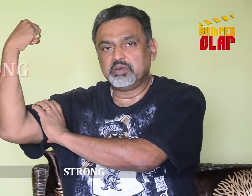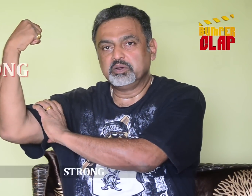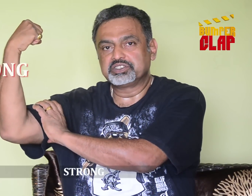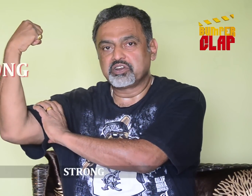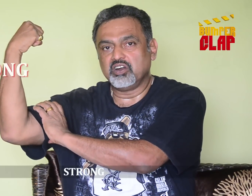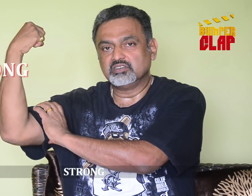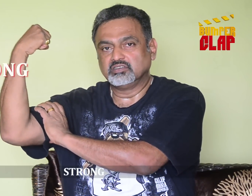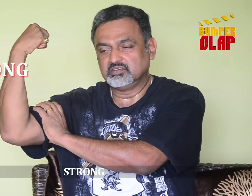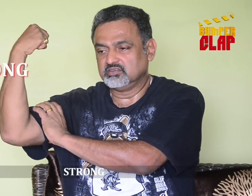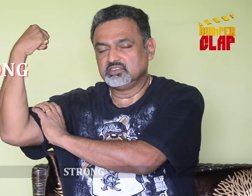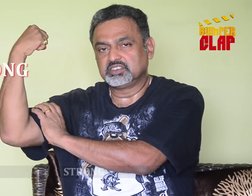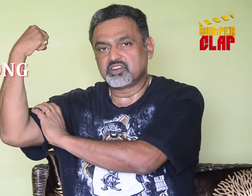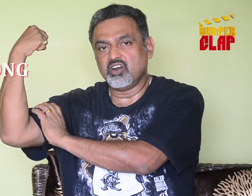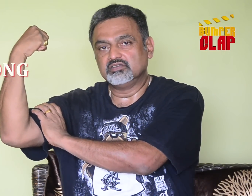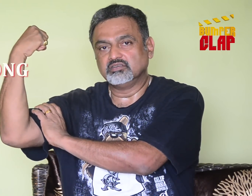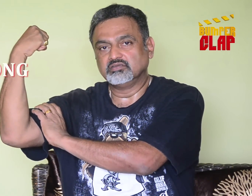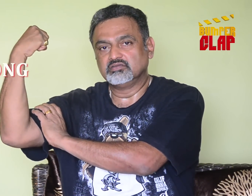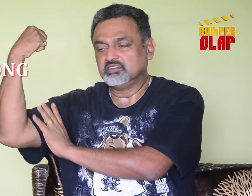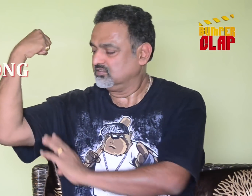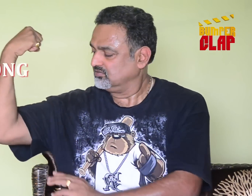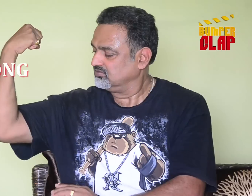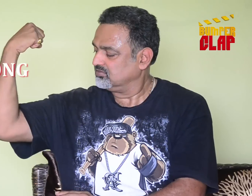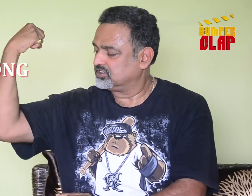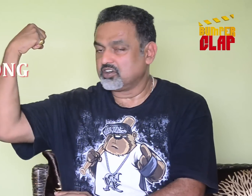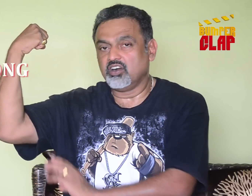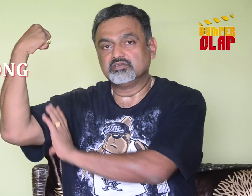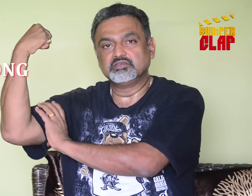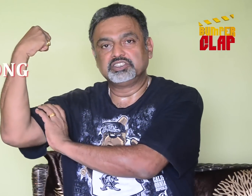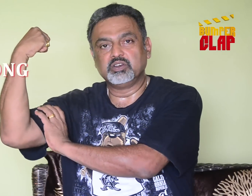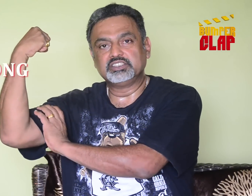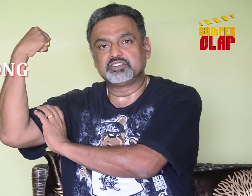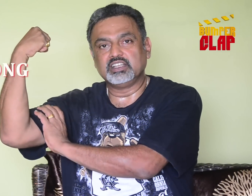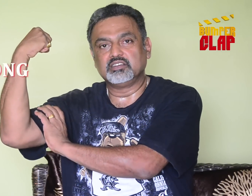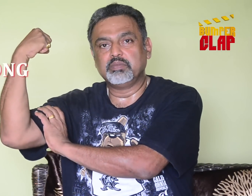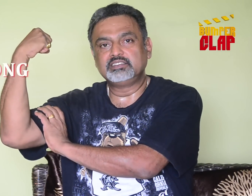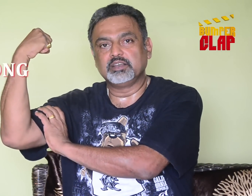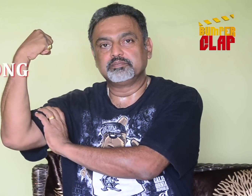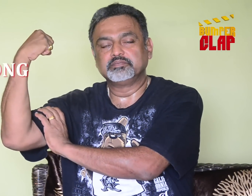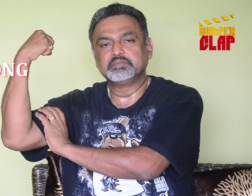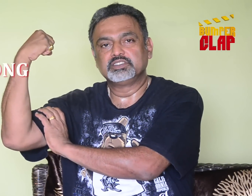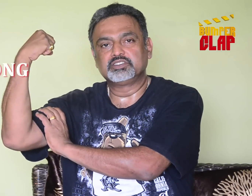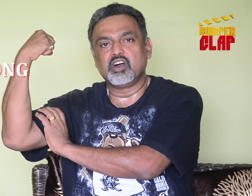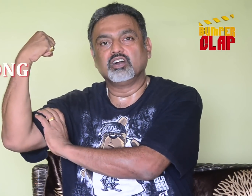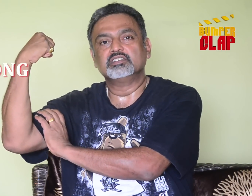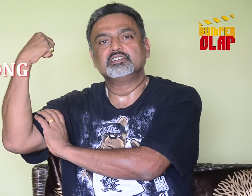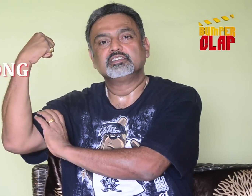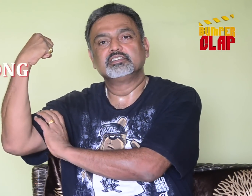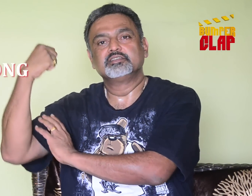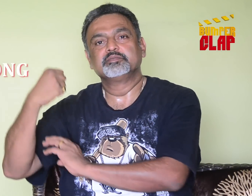Somebody who's strong. Strong. Strong. Showing strength. Bicep. Strong.